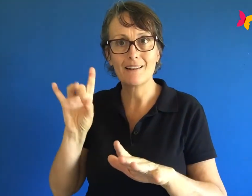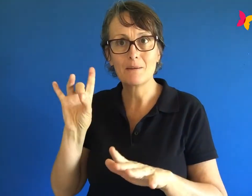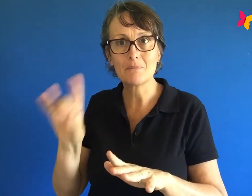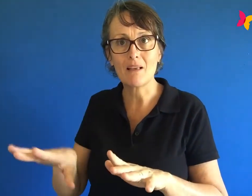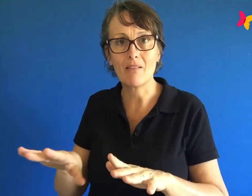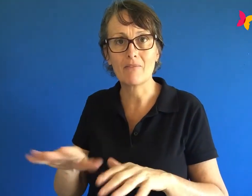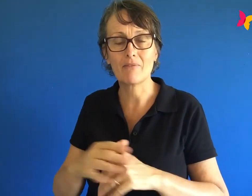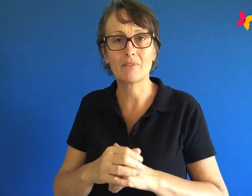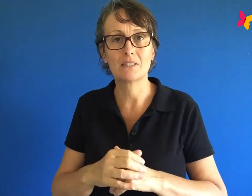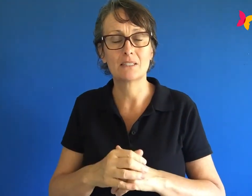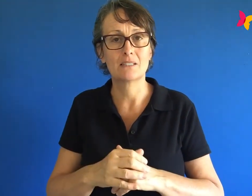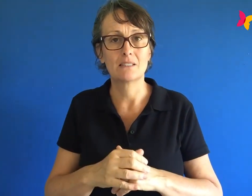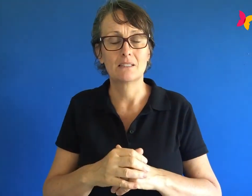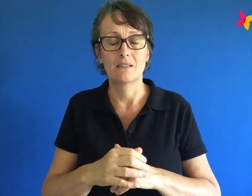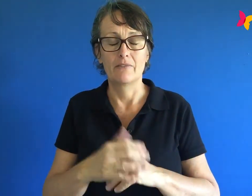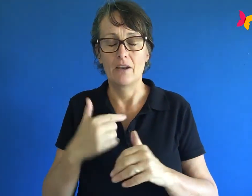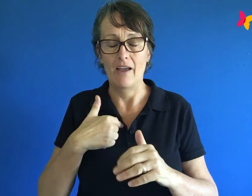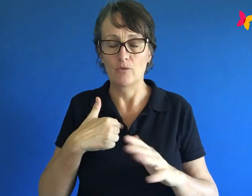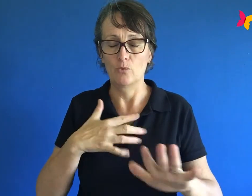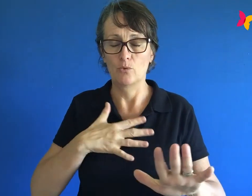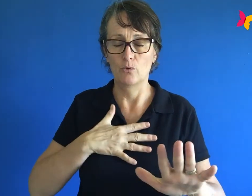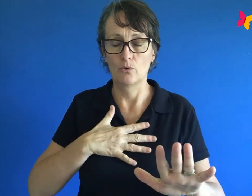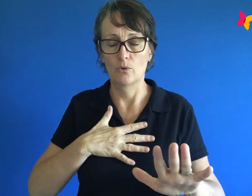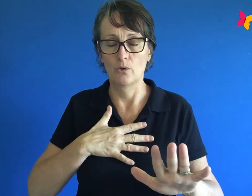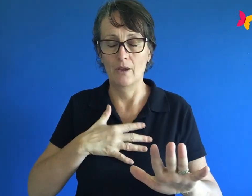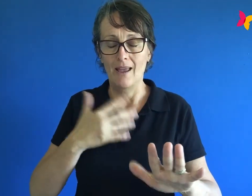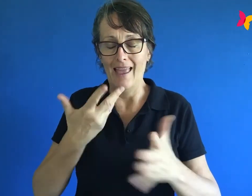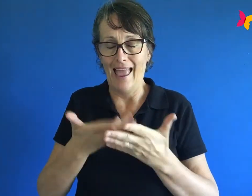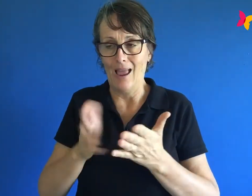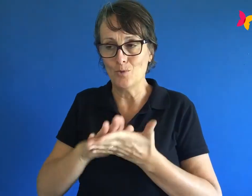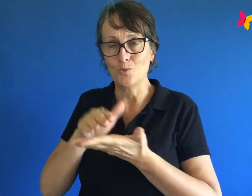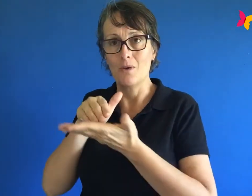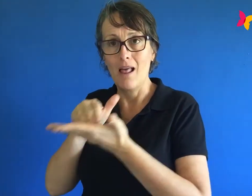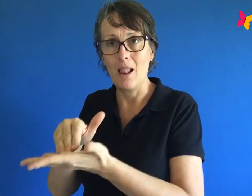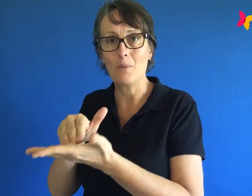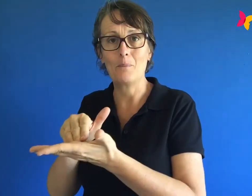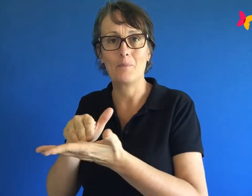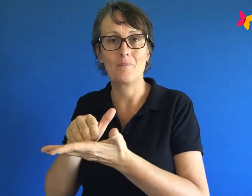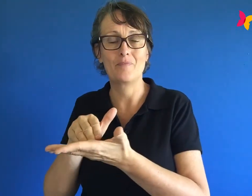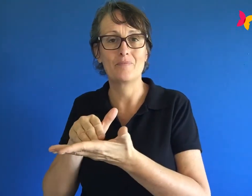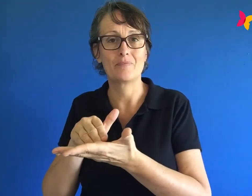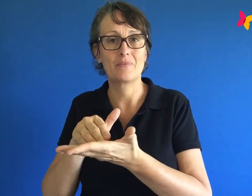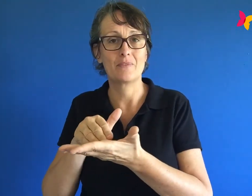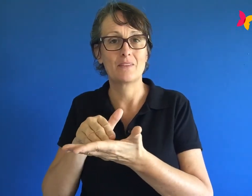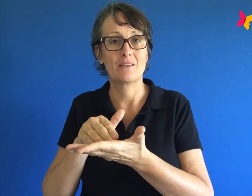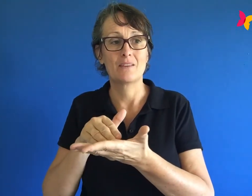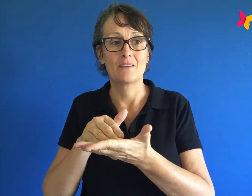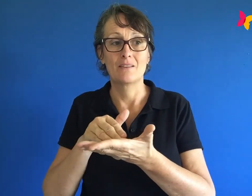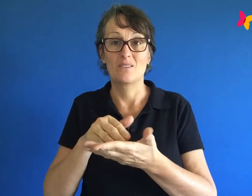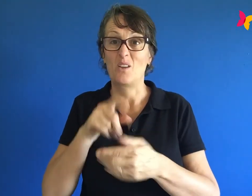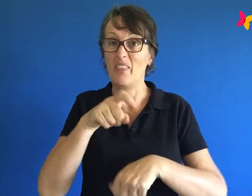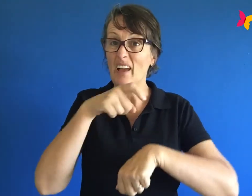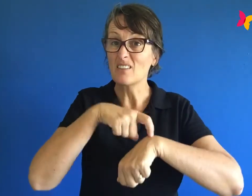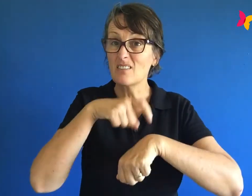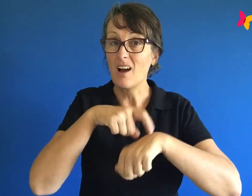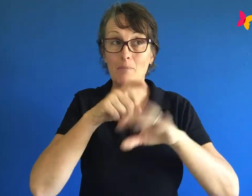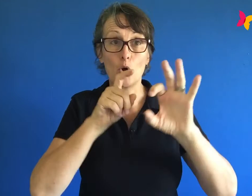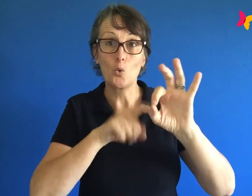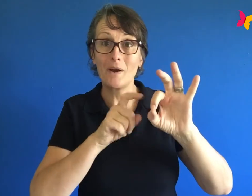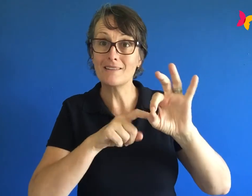kind of alters your expectations. And this was just another moment where my expectations of a holiday for something that I thought